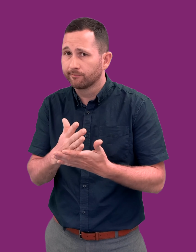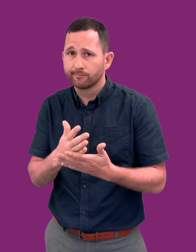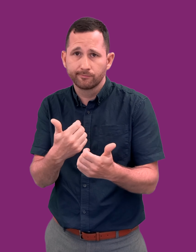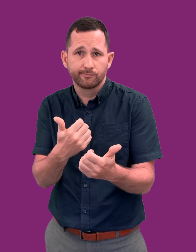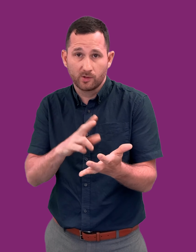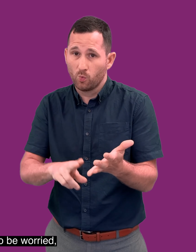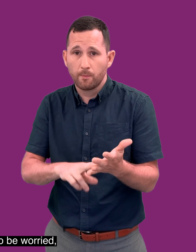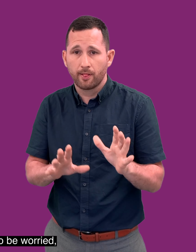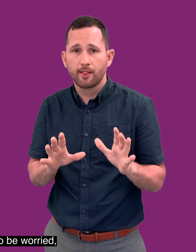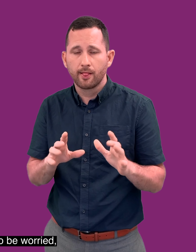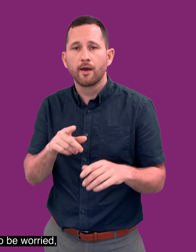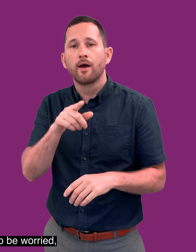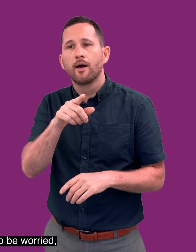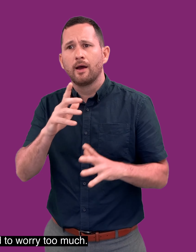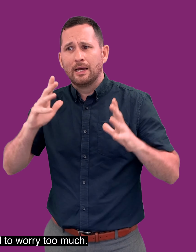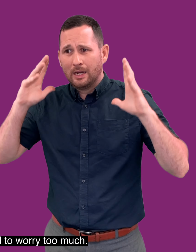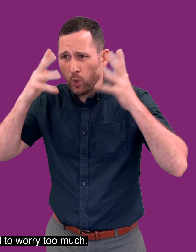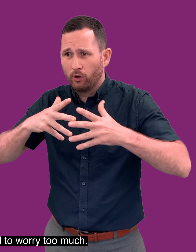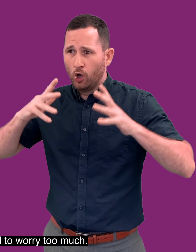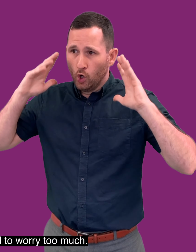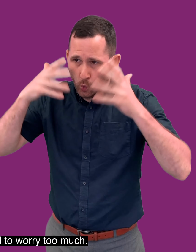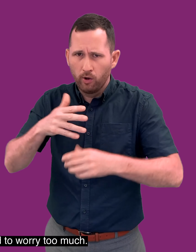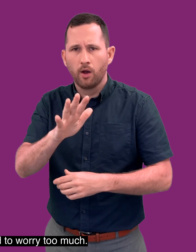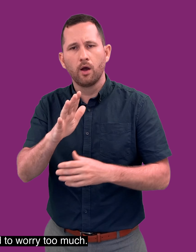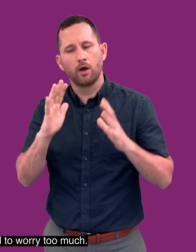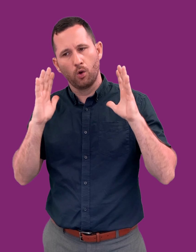It's normal to be worried, but there's no need to worry too much.